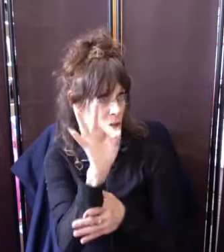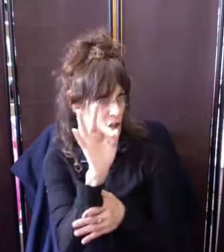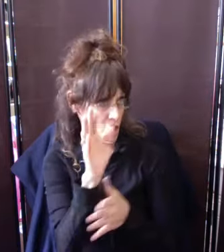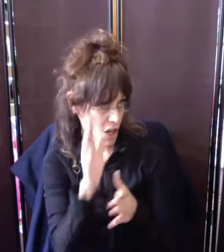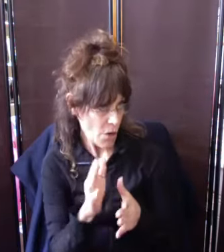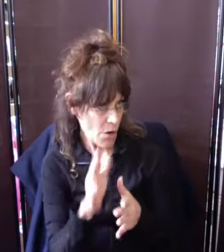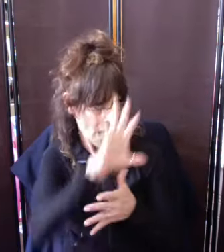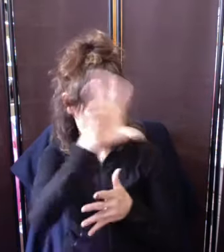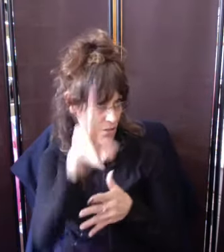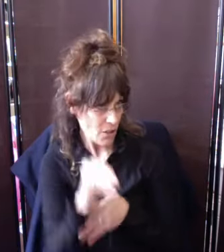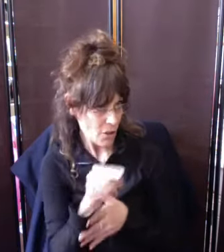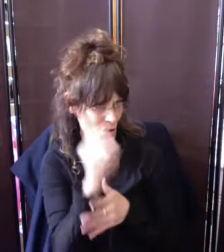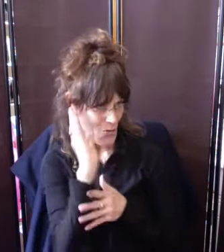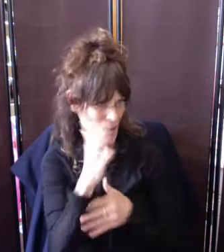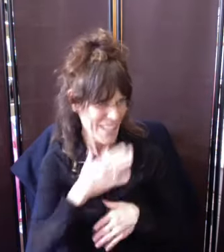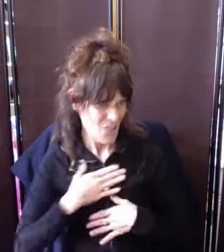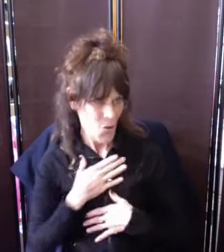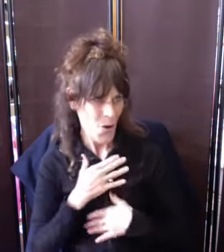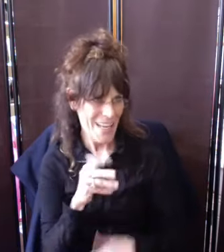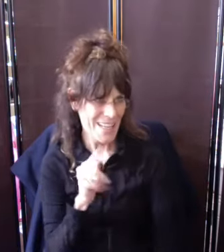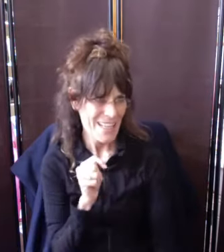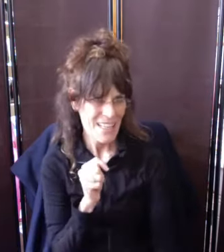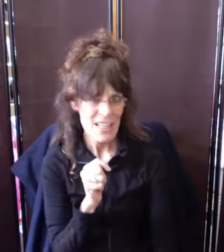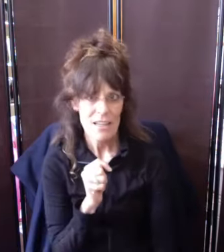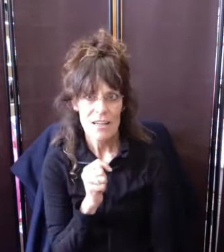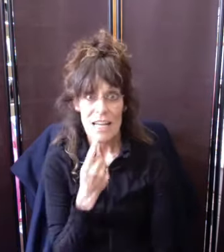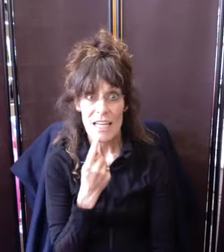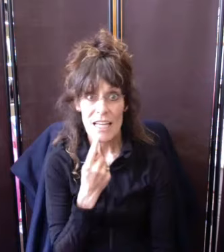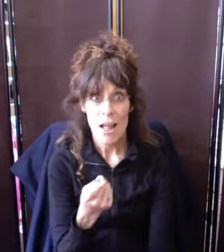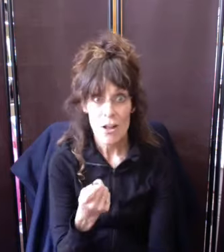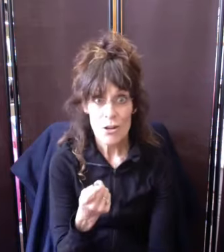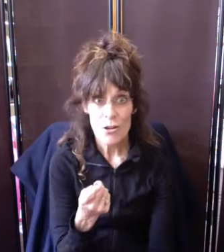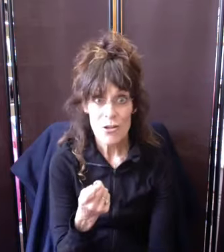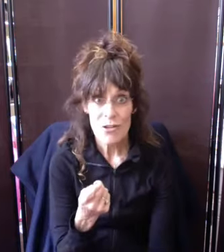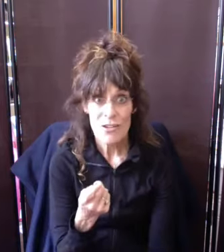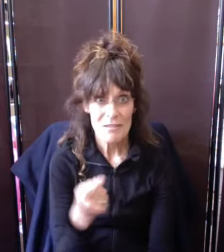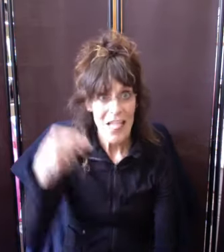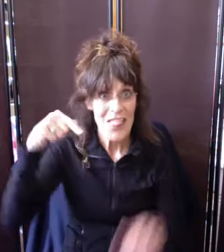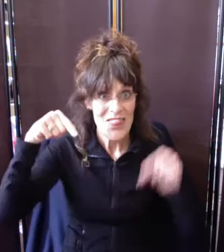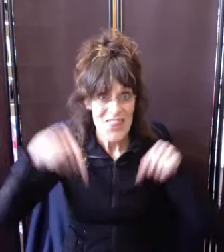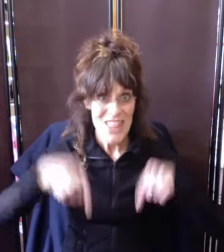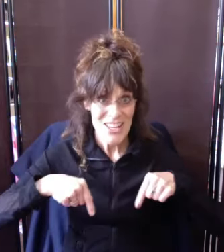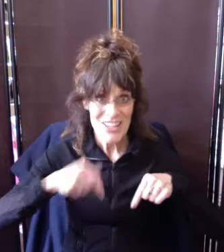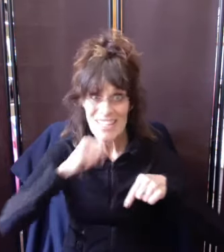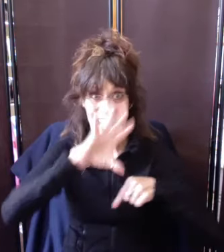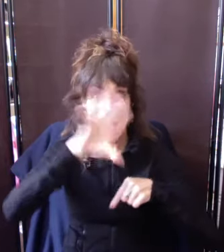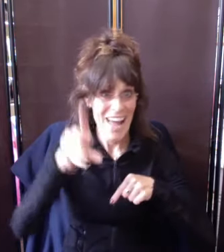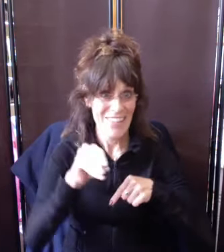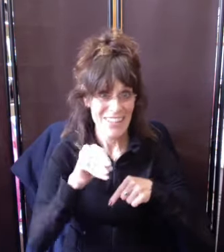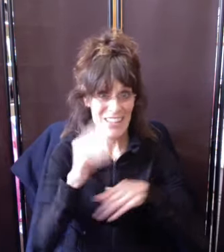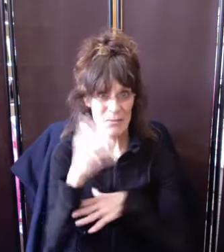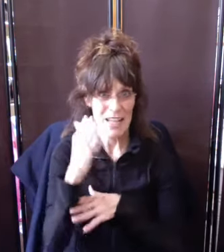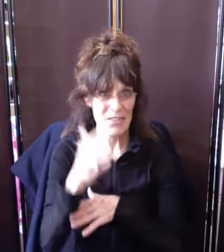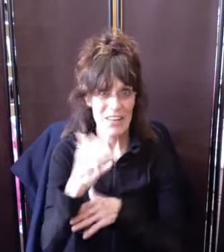you're going to enjoy it. And all I can tell you is that this is not Africa. It's Boston. It was the place I really didn't want to go. But in